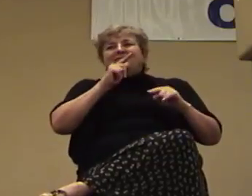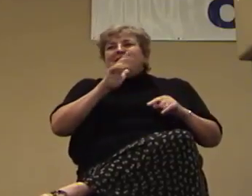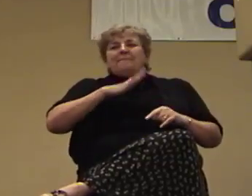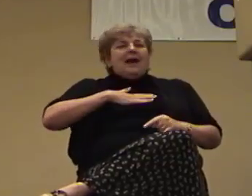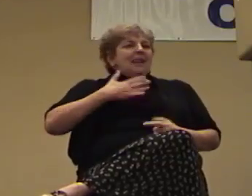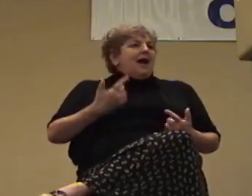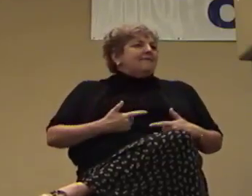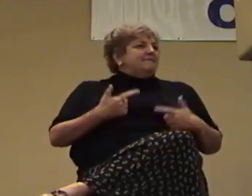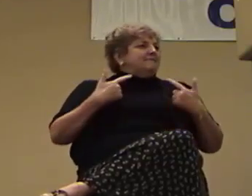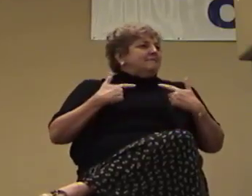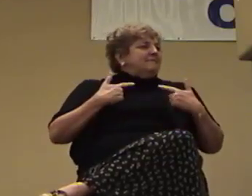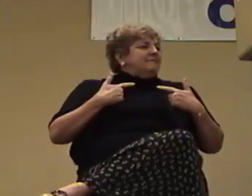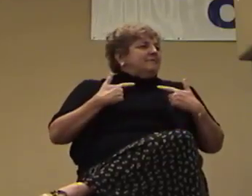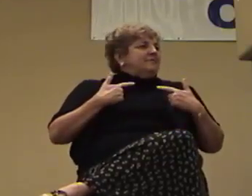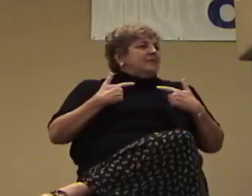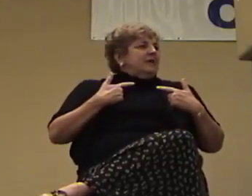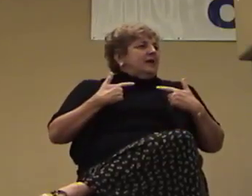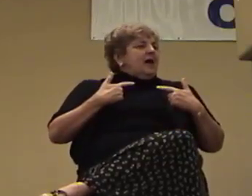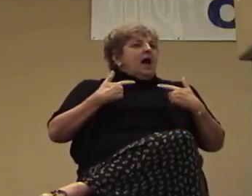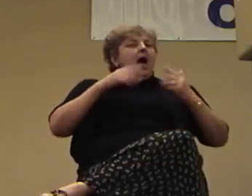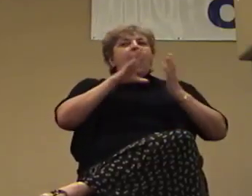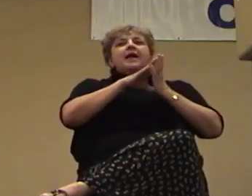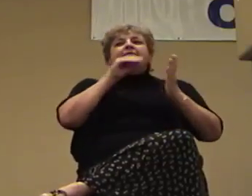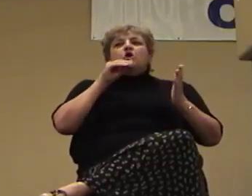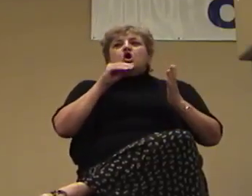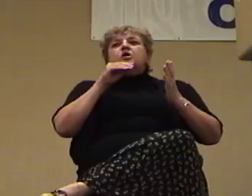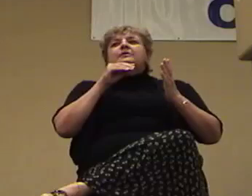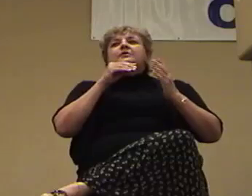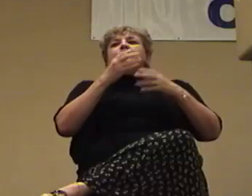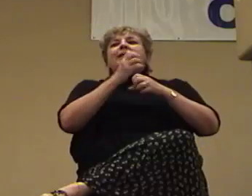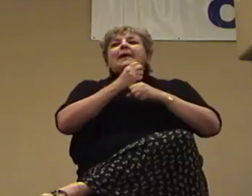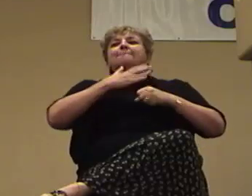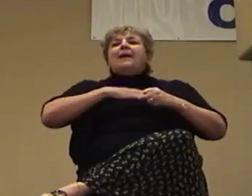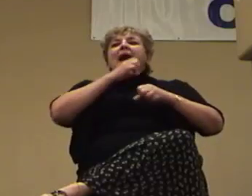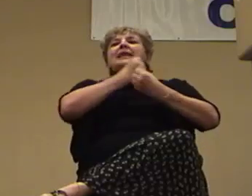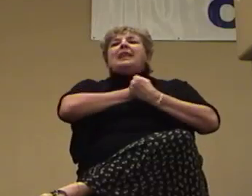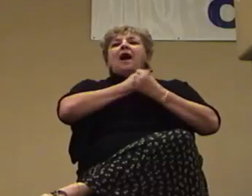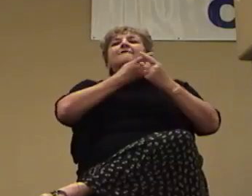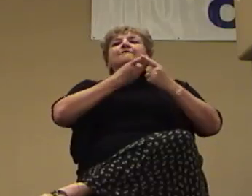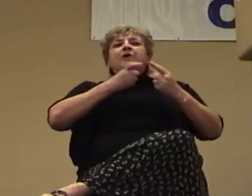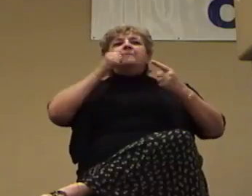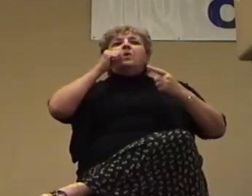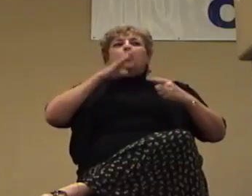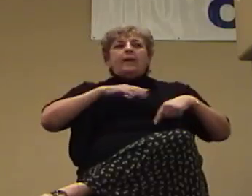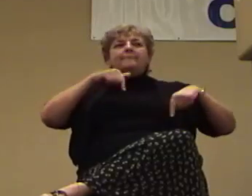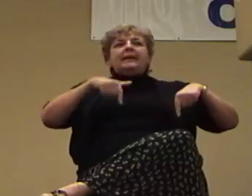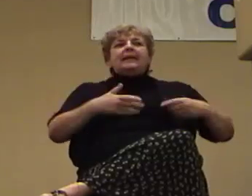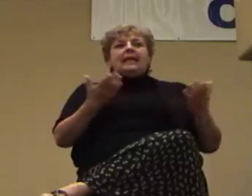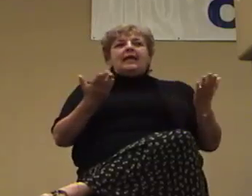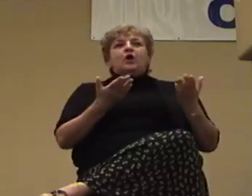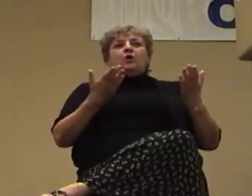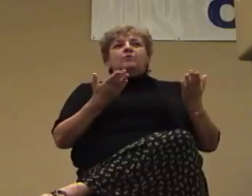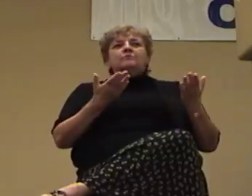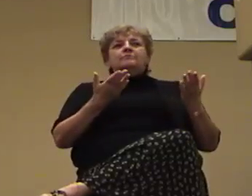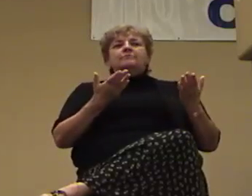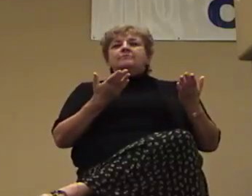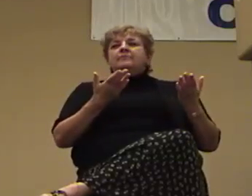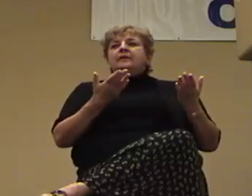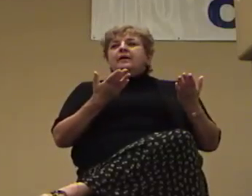is different. I have learned to get my love from the women here in Alcoholics Anonymous that have come, that have done the work, that have healed, that show me